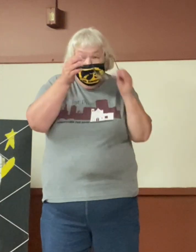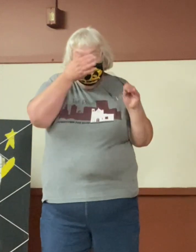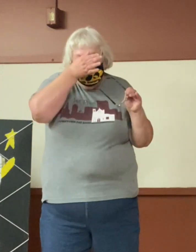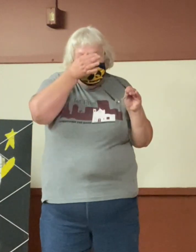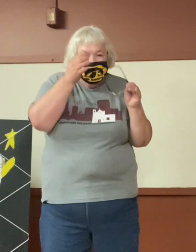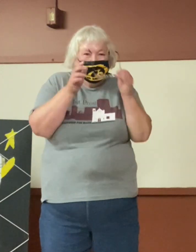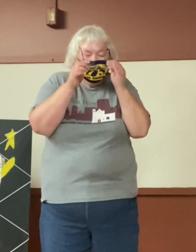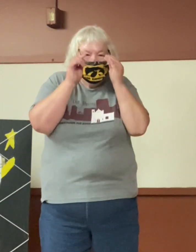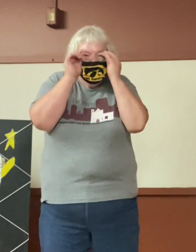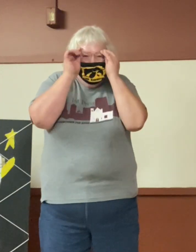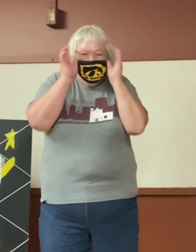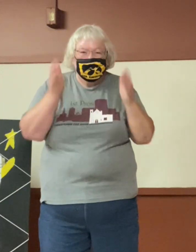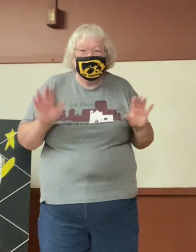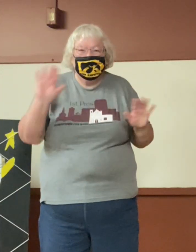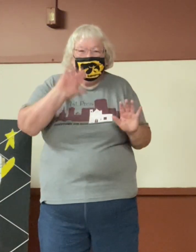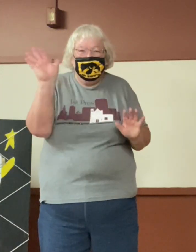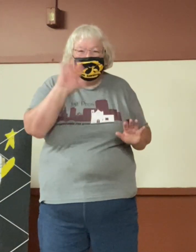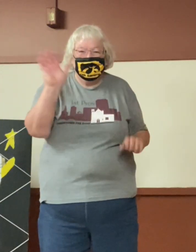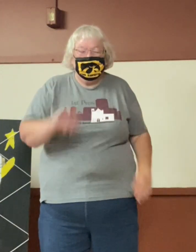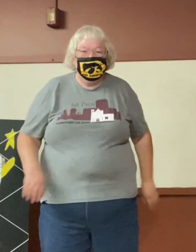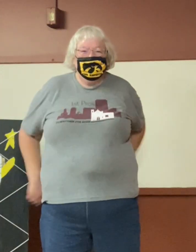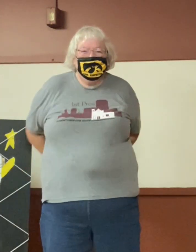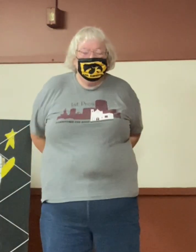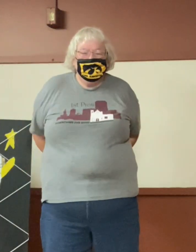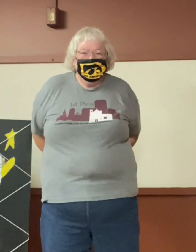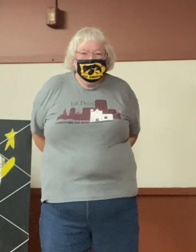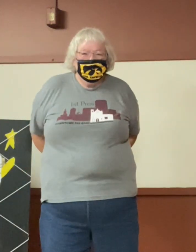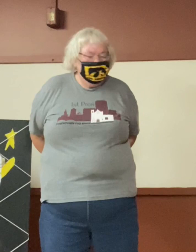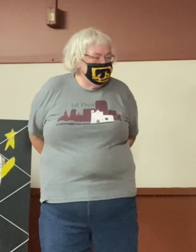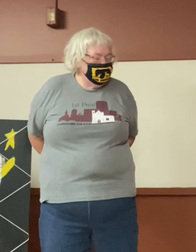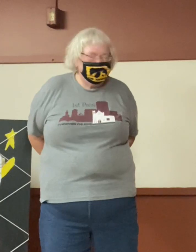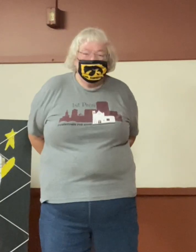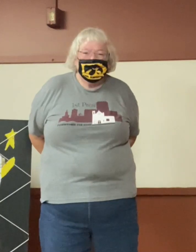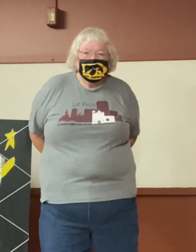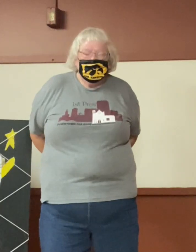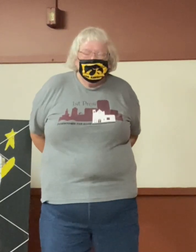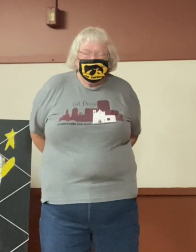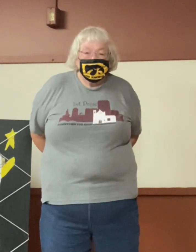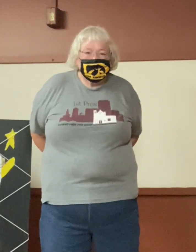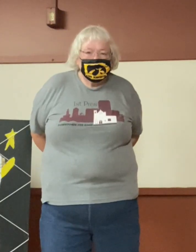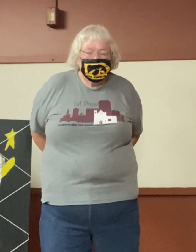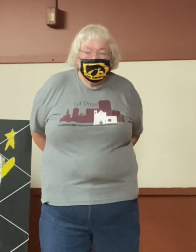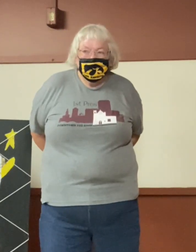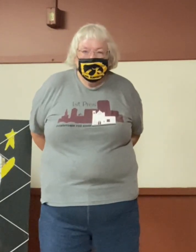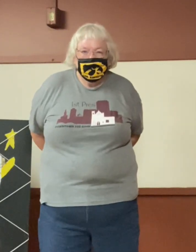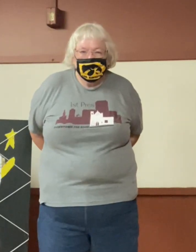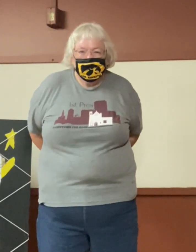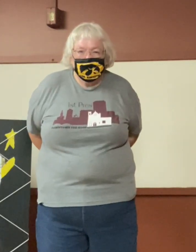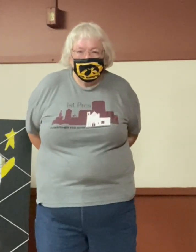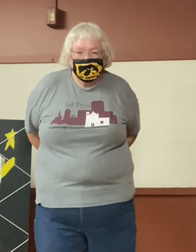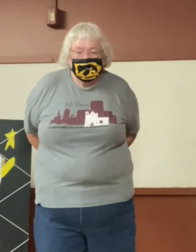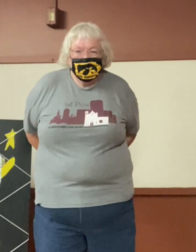All right, well, good morning, everybody. It's so good to see all of Hi, you. Hi, everybody. I was really excited. I got to drop off some stuff